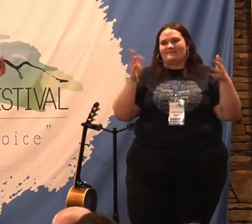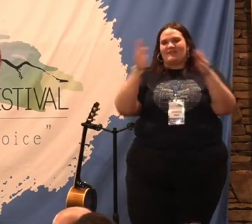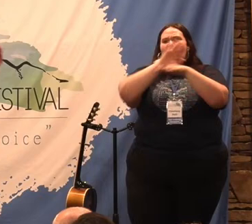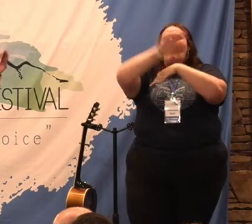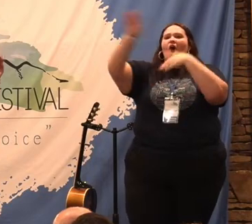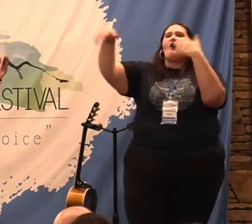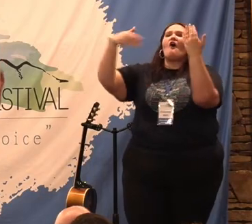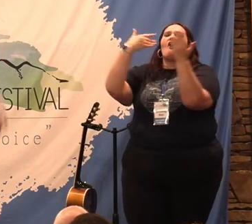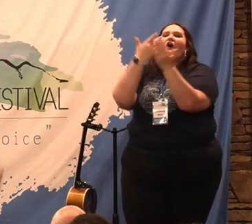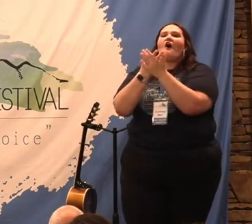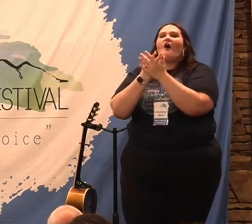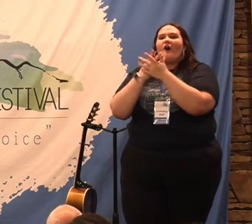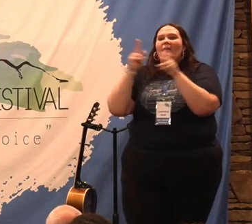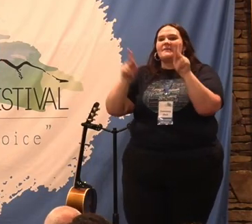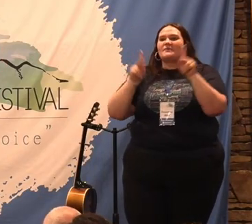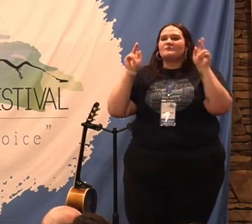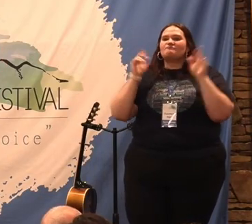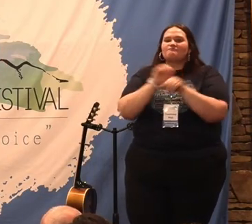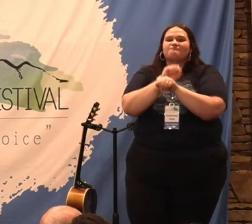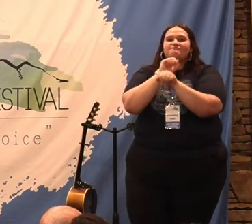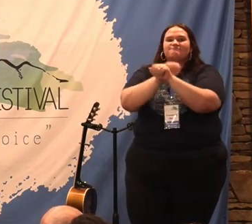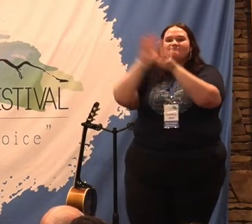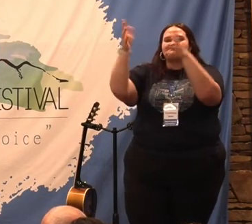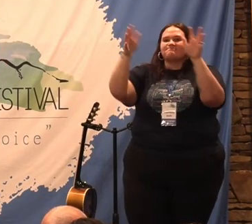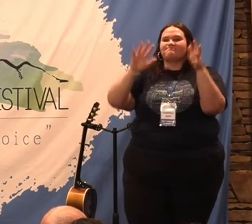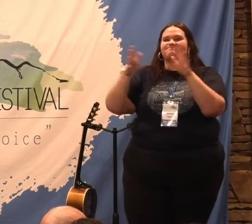All the volunteers.